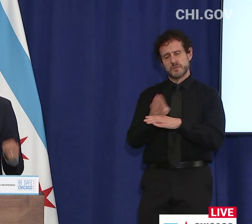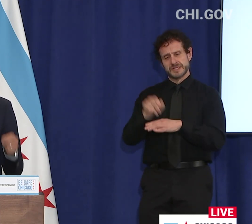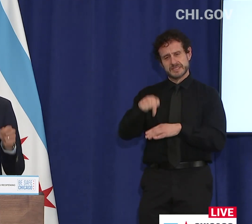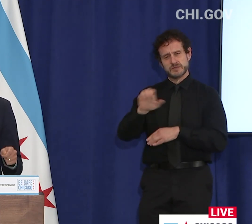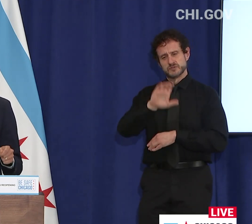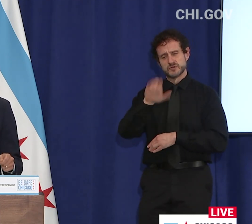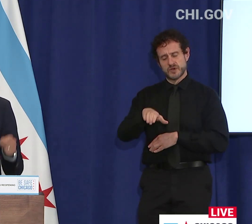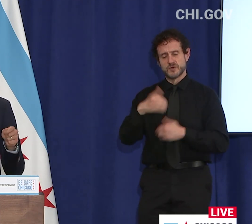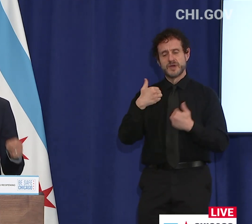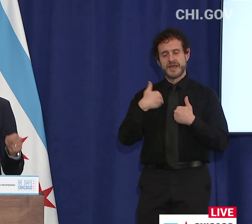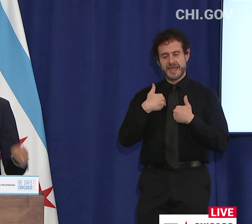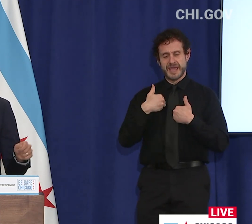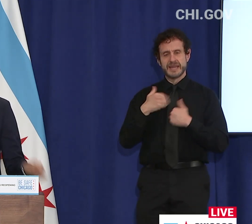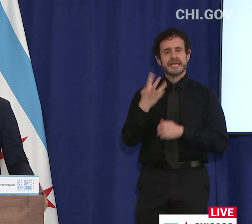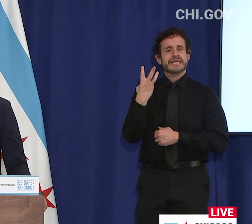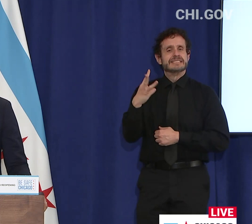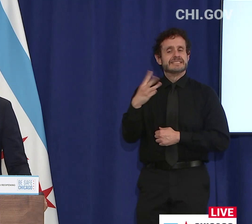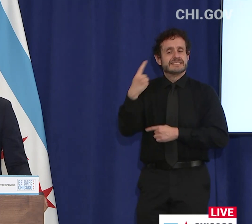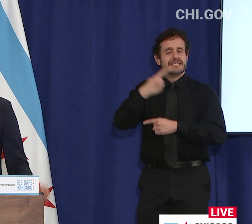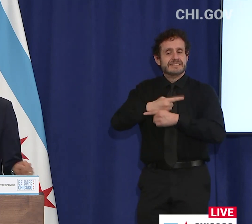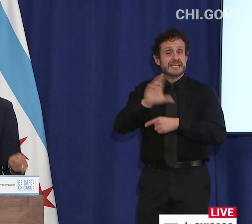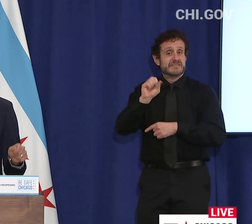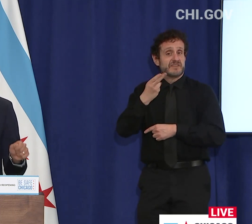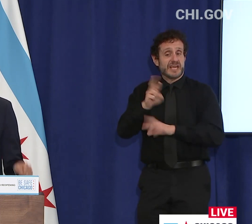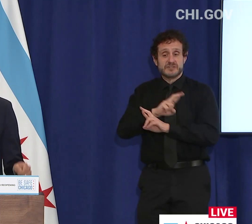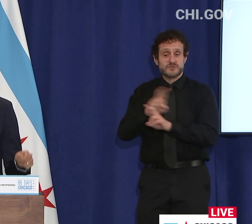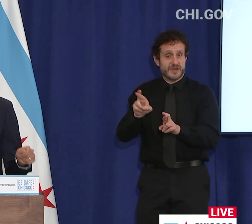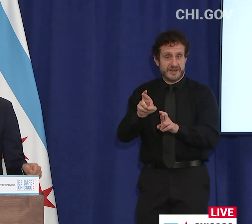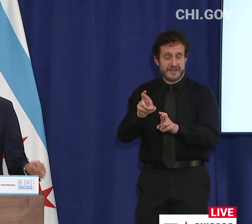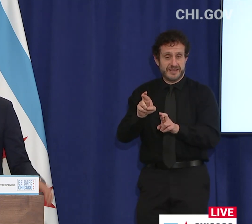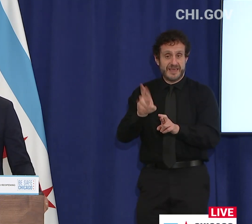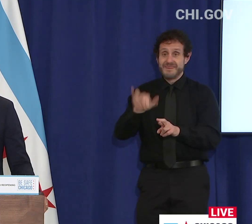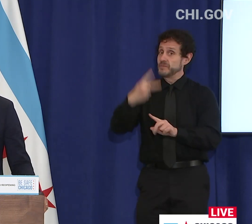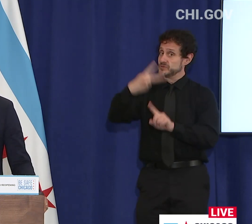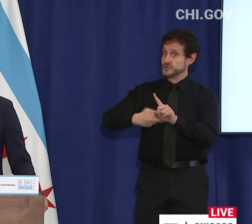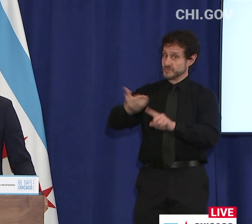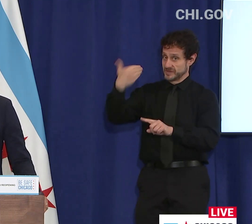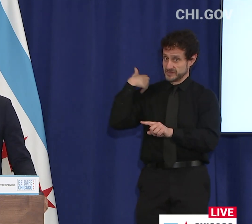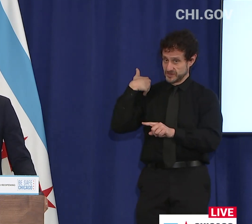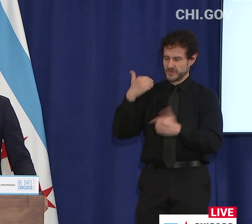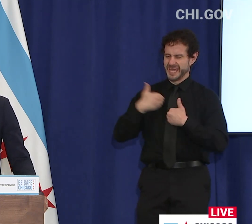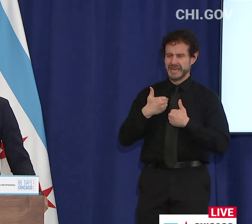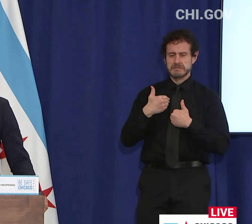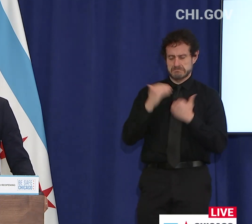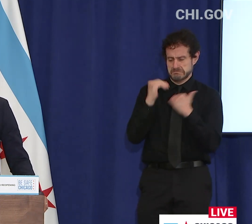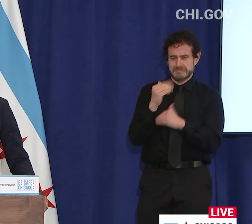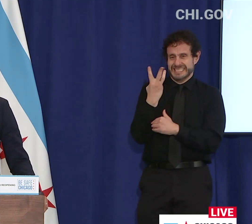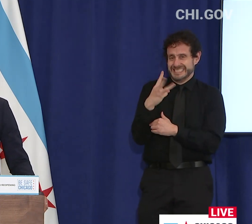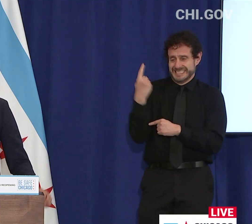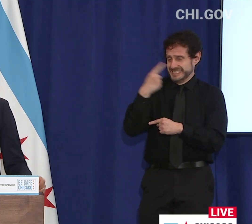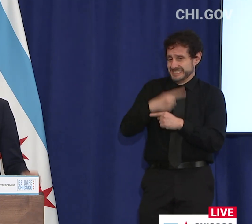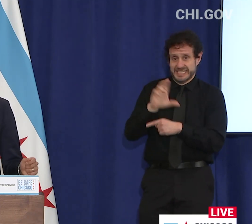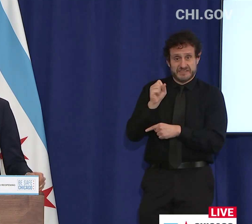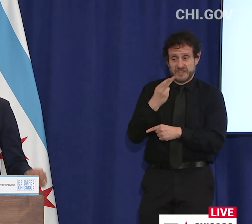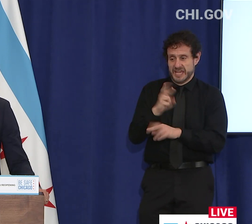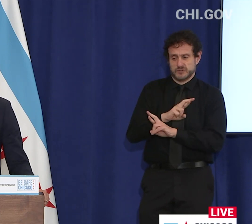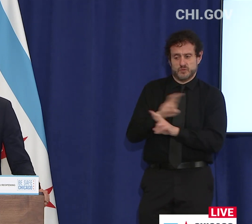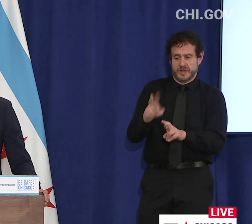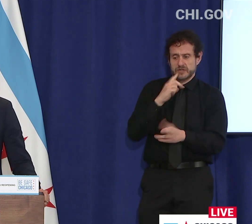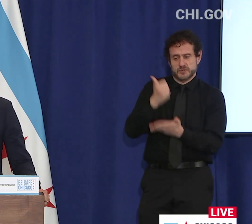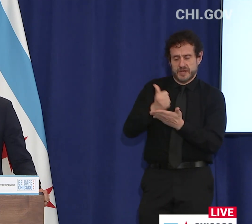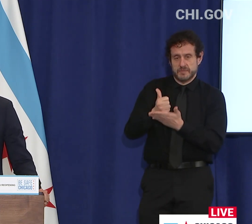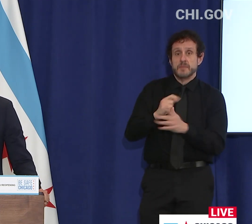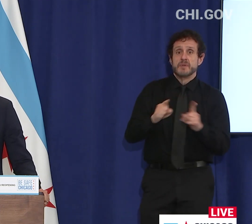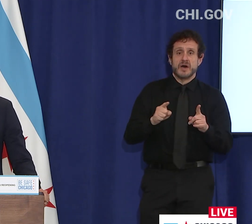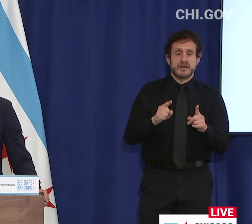16 days of cash on hand, and that was over 2 months ago. This impact has also quite literally